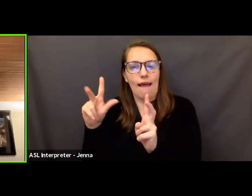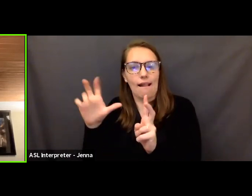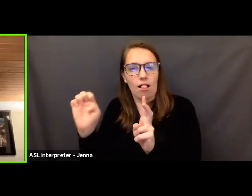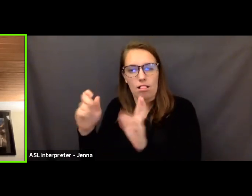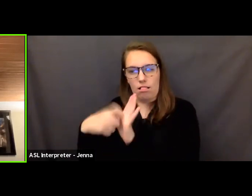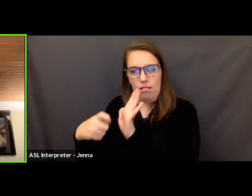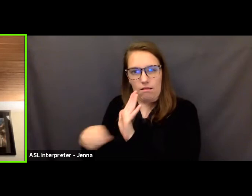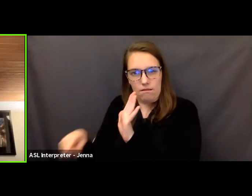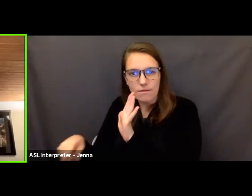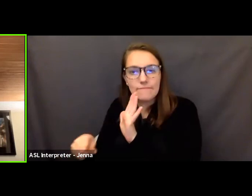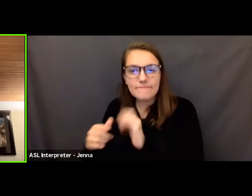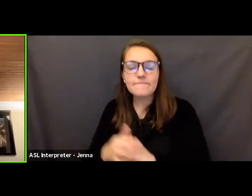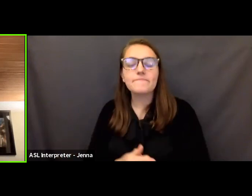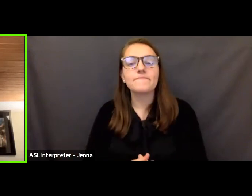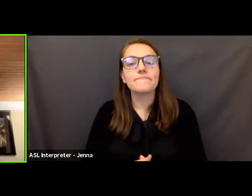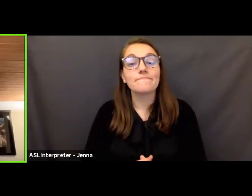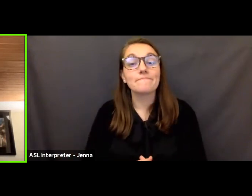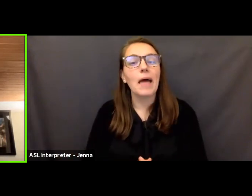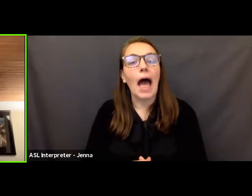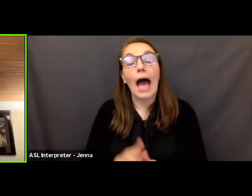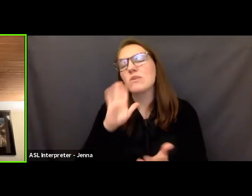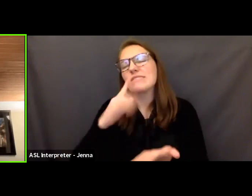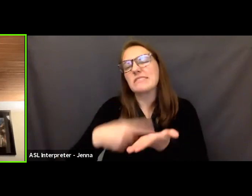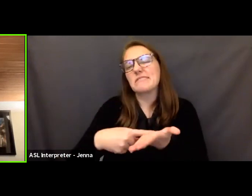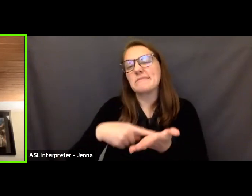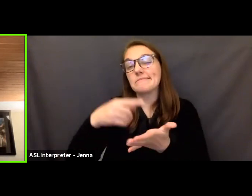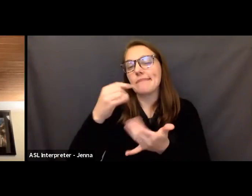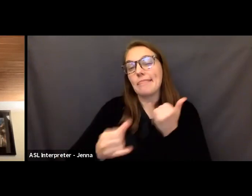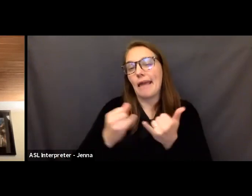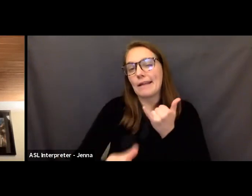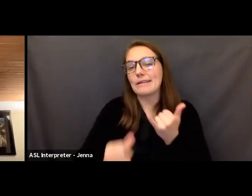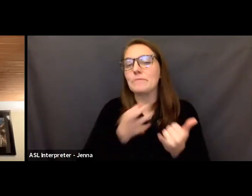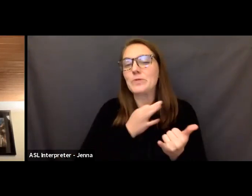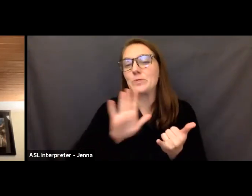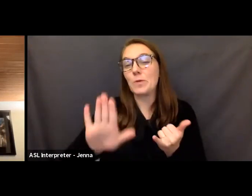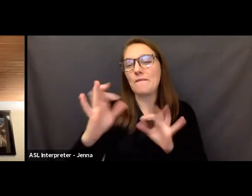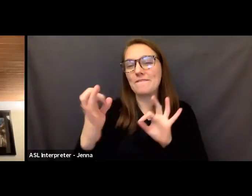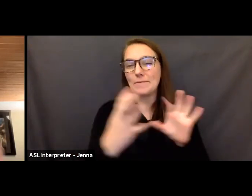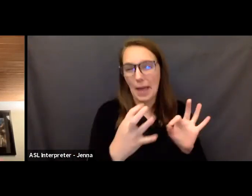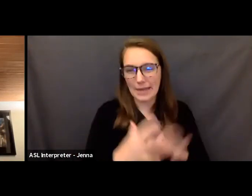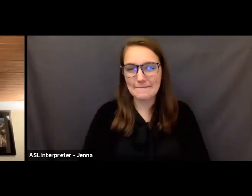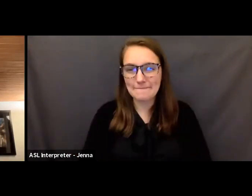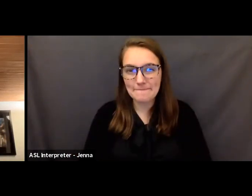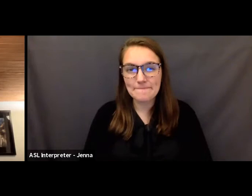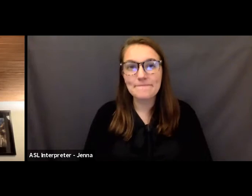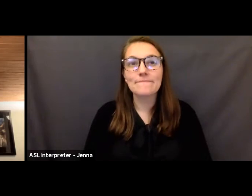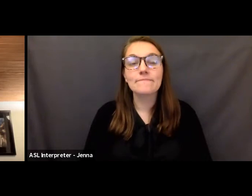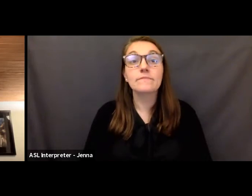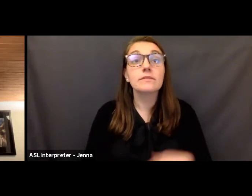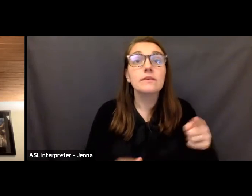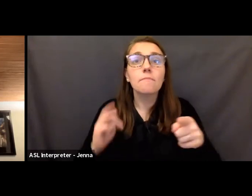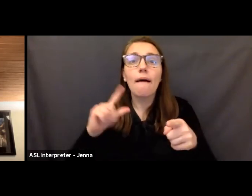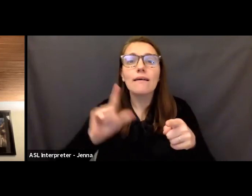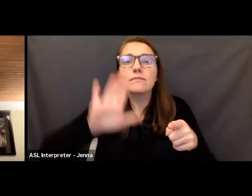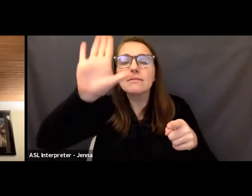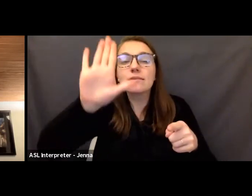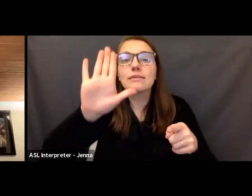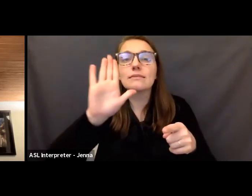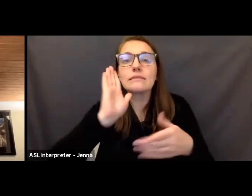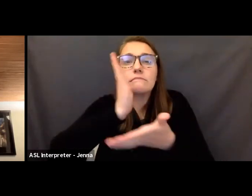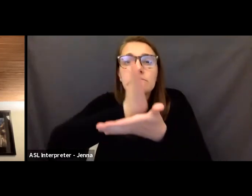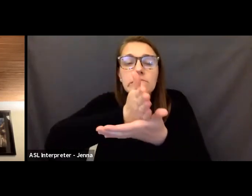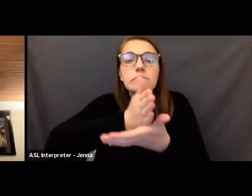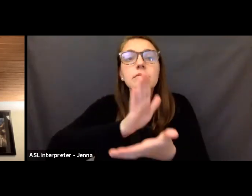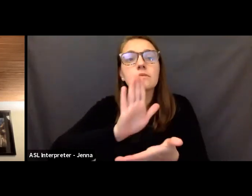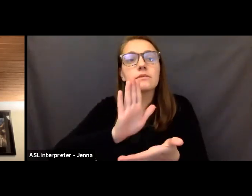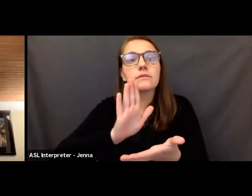And I'm interested in getting feedback on that about what y'all think. So mapping. Miguel, before you continue, can I just